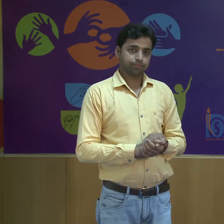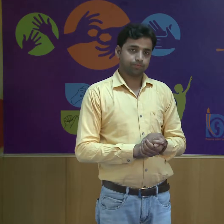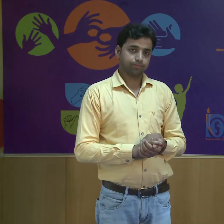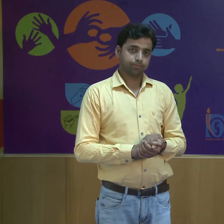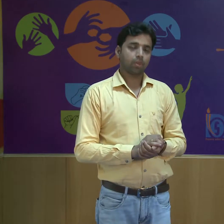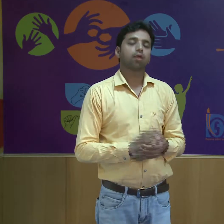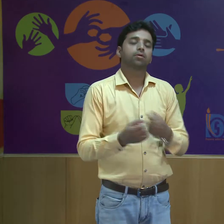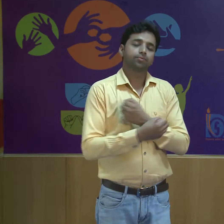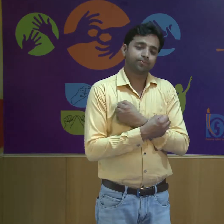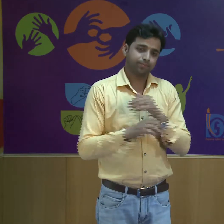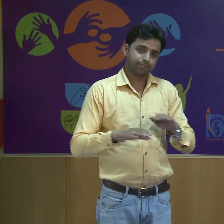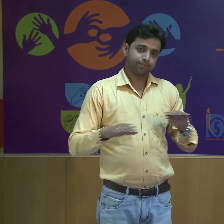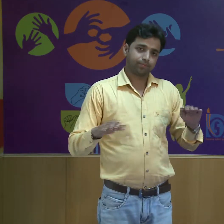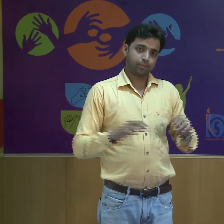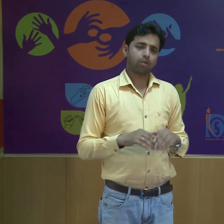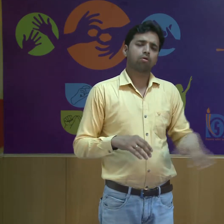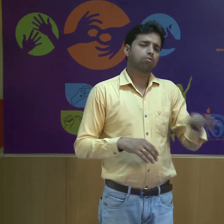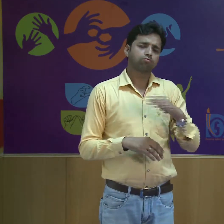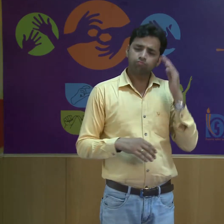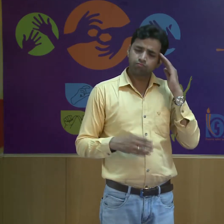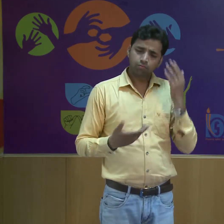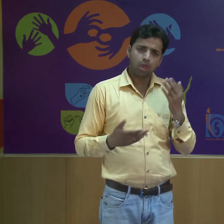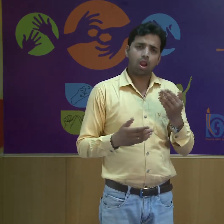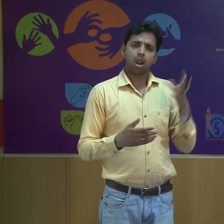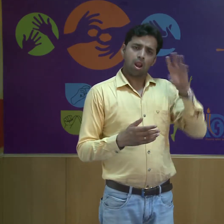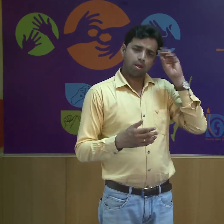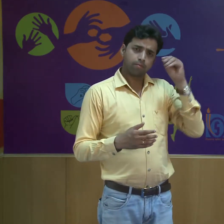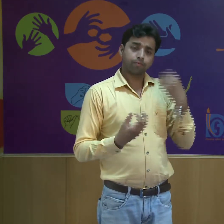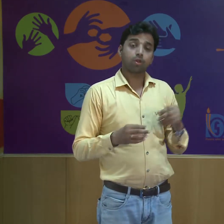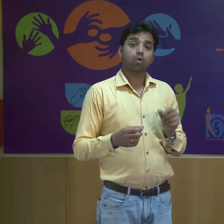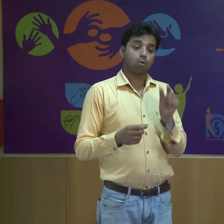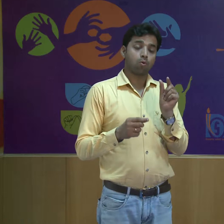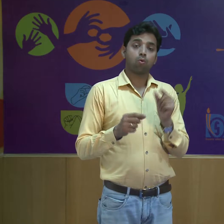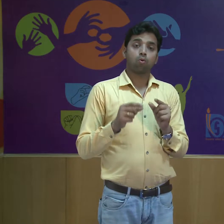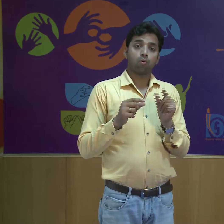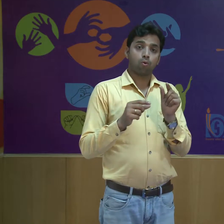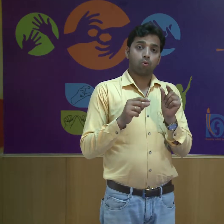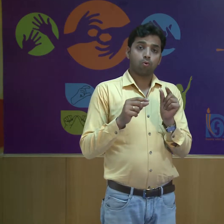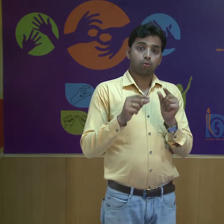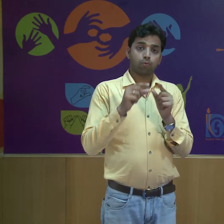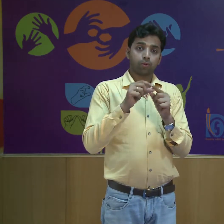Dear learners, we have already learnt about the Upanyan ceremony,